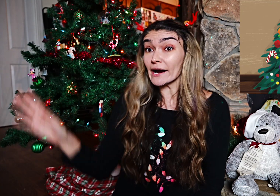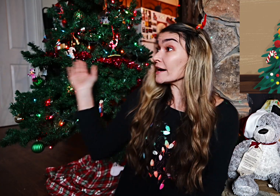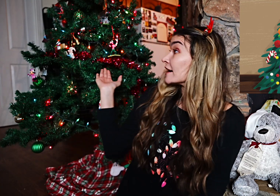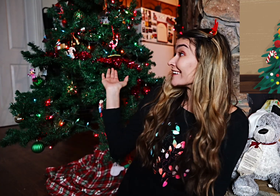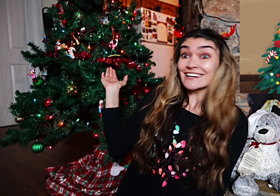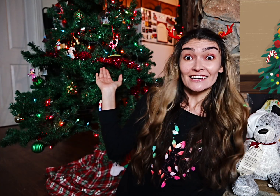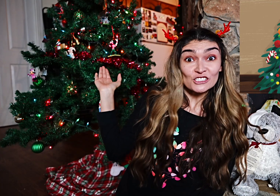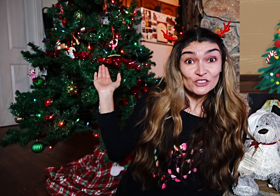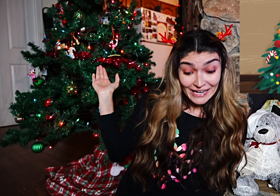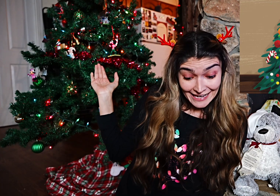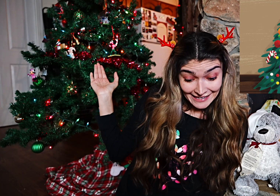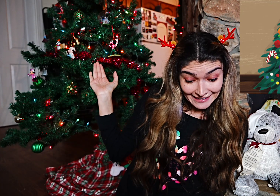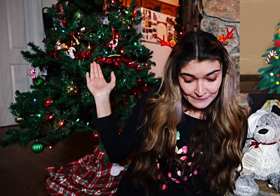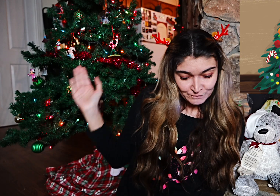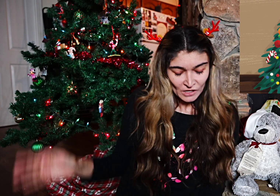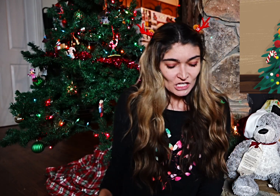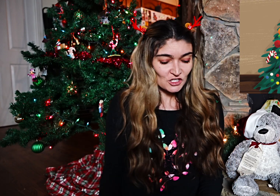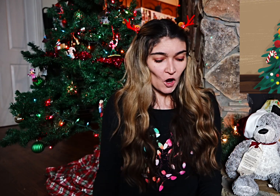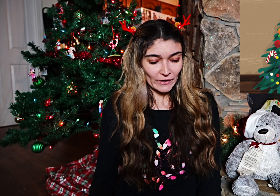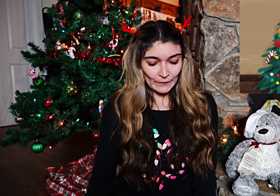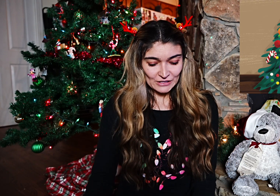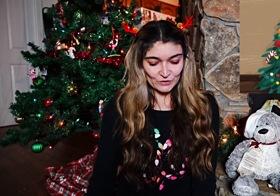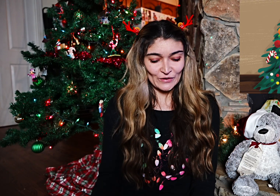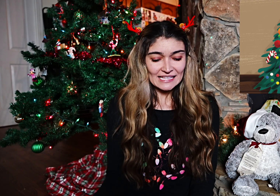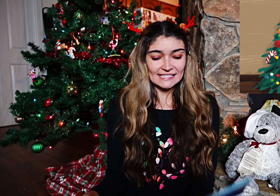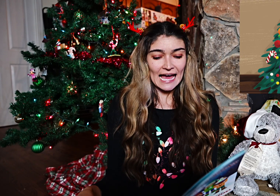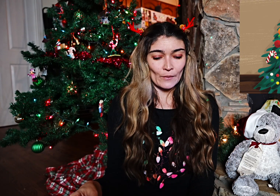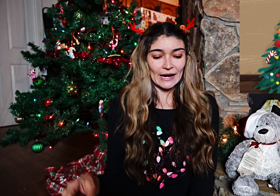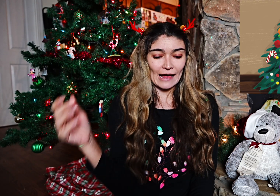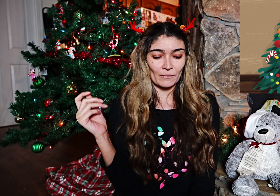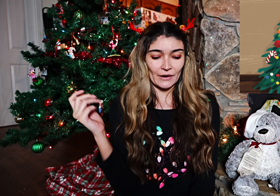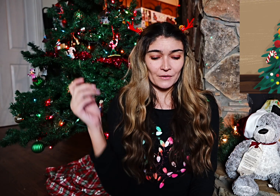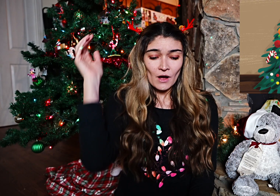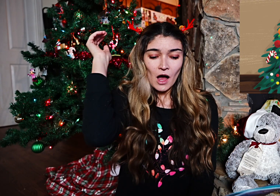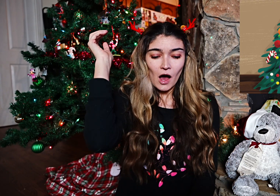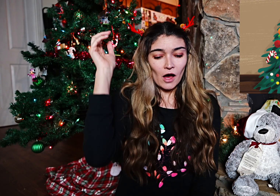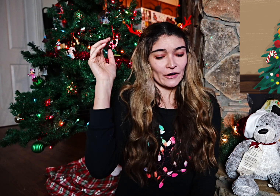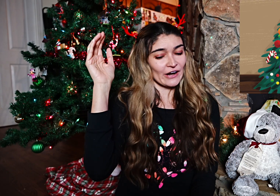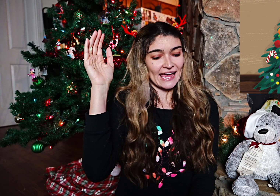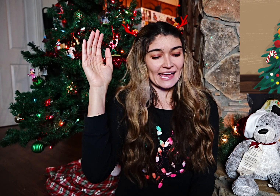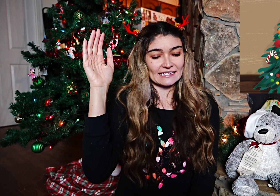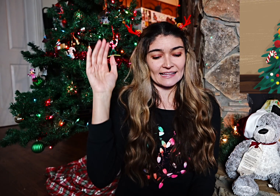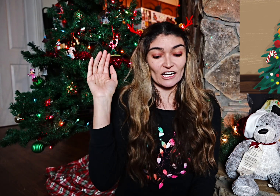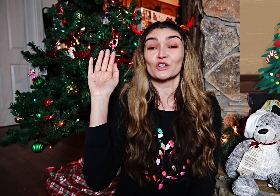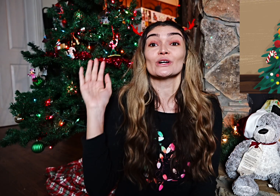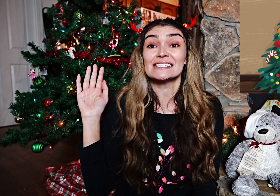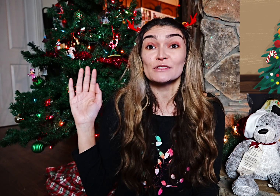for tree. So we're going to rest our elbow on our hand like a Christmas